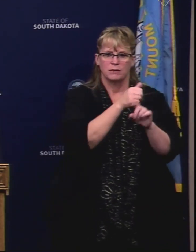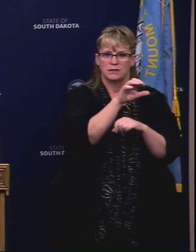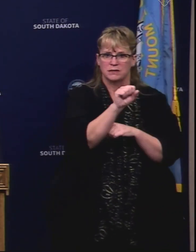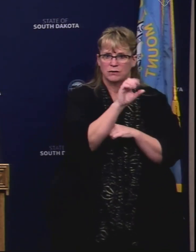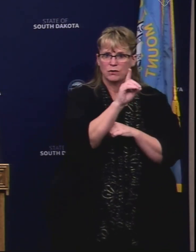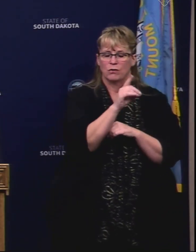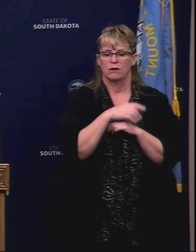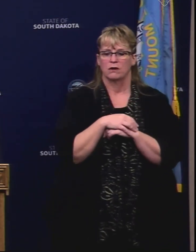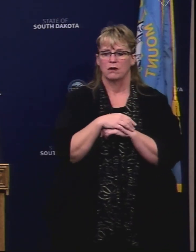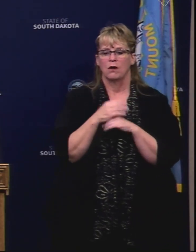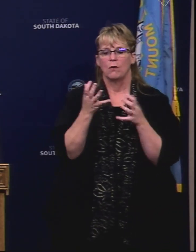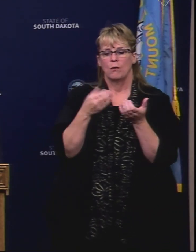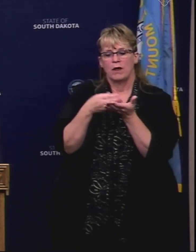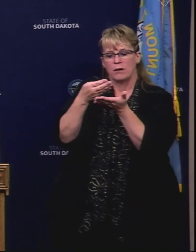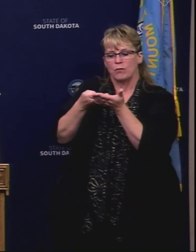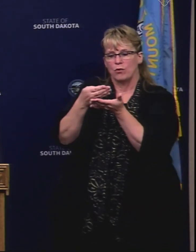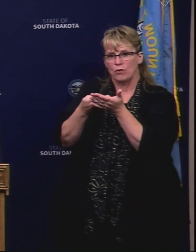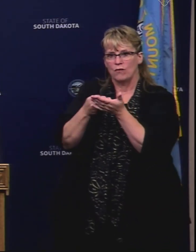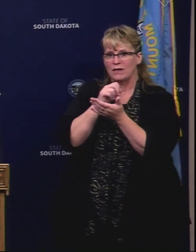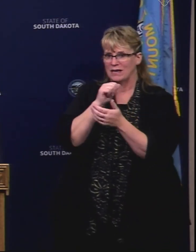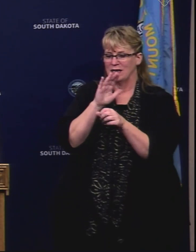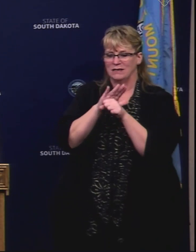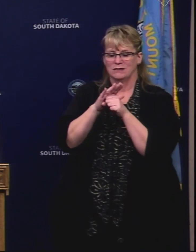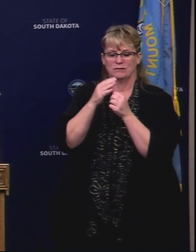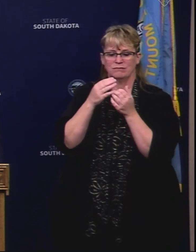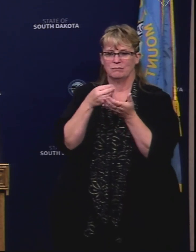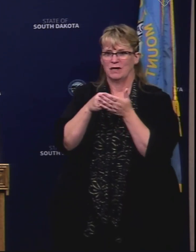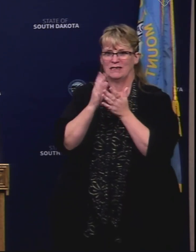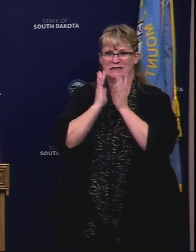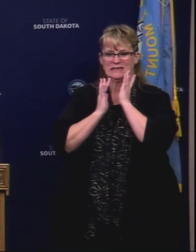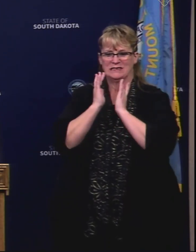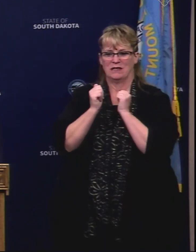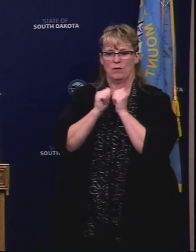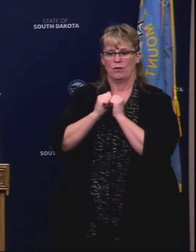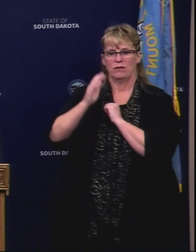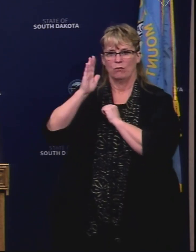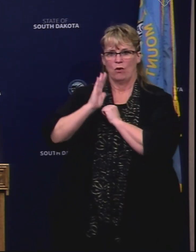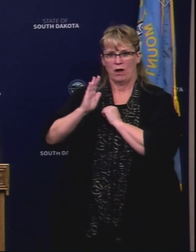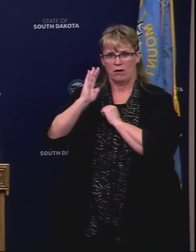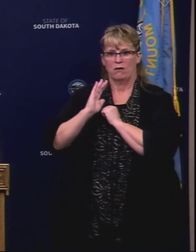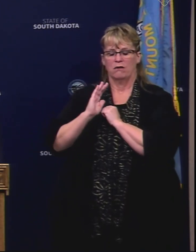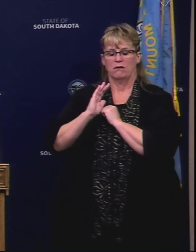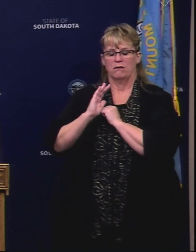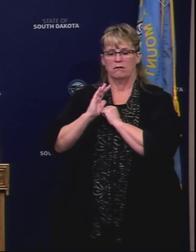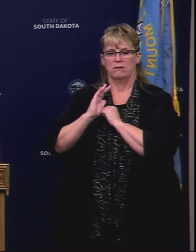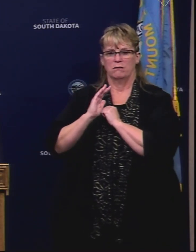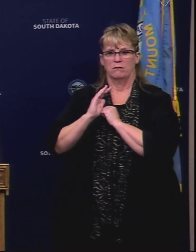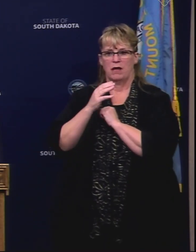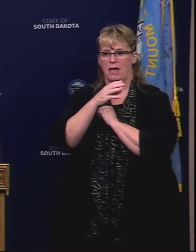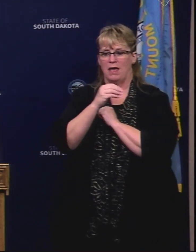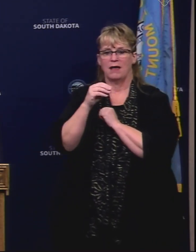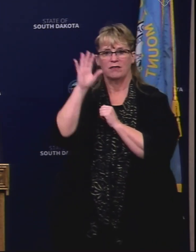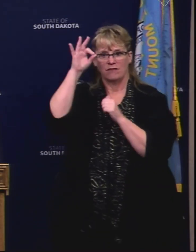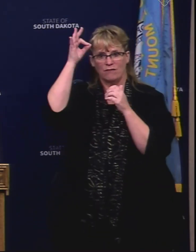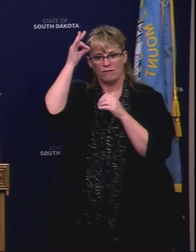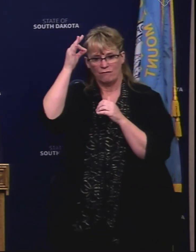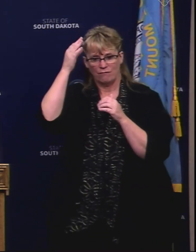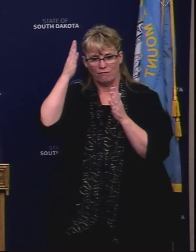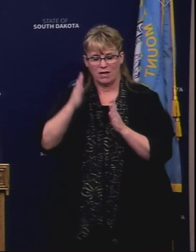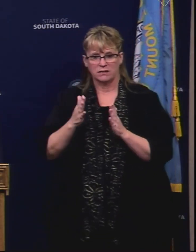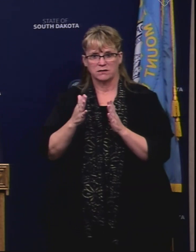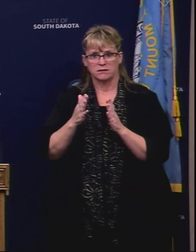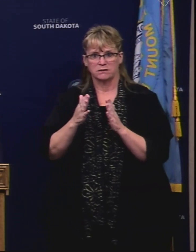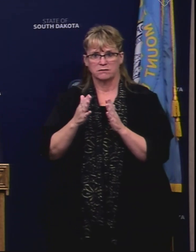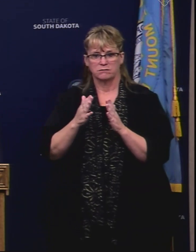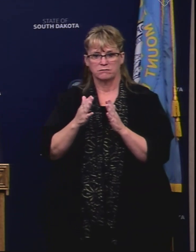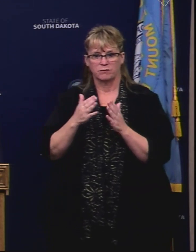Dakota, prove revenue shortfalls based on prior performance, and they are very open to having